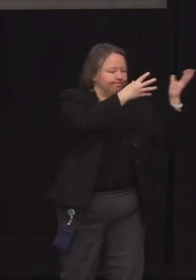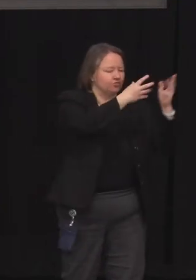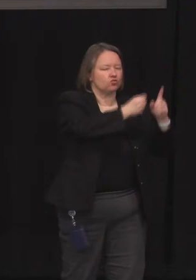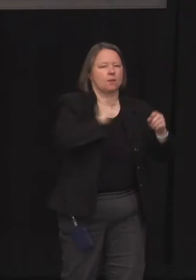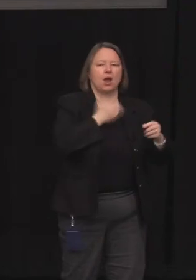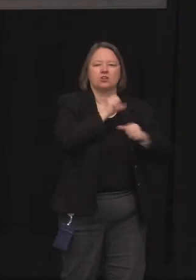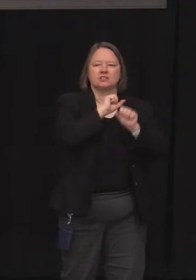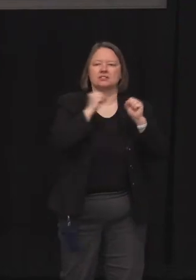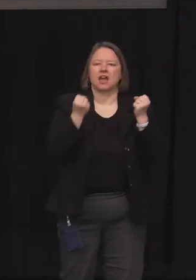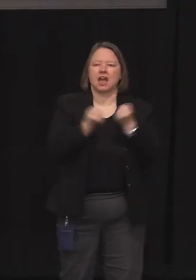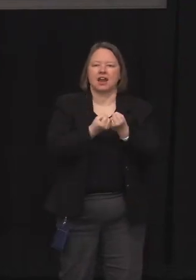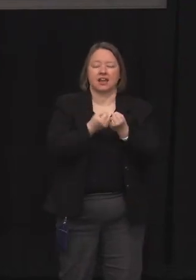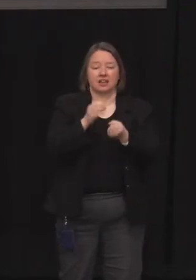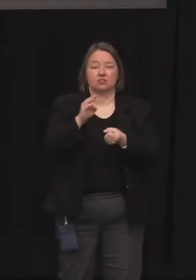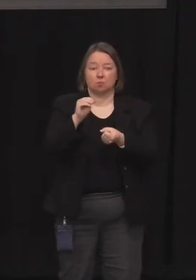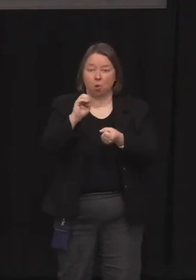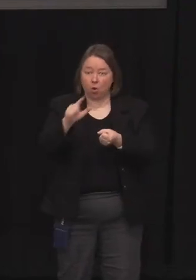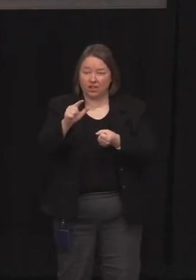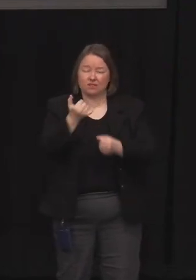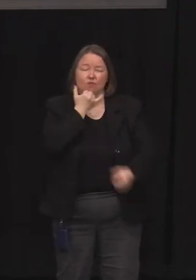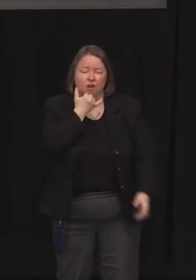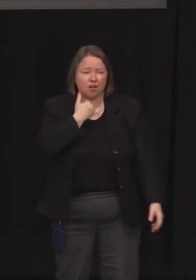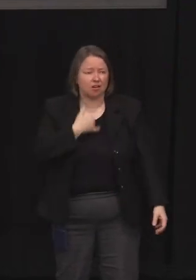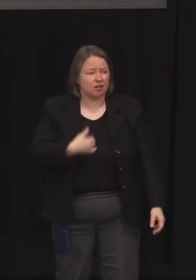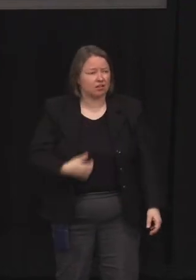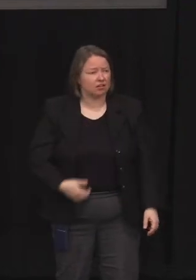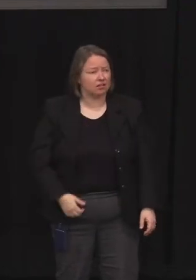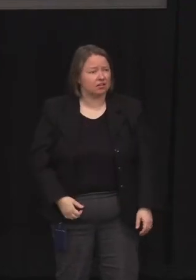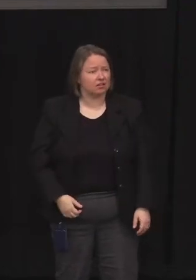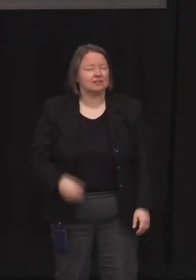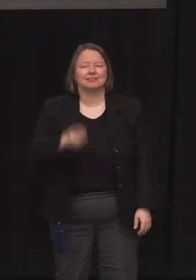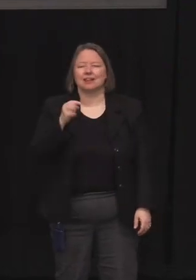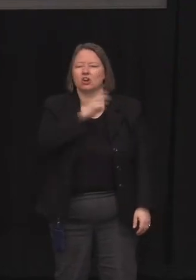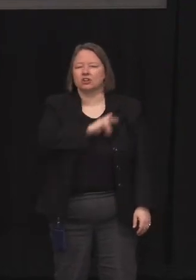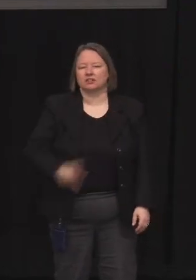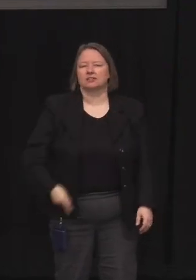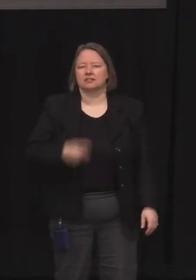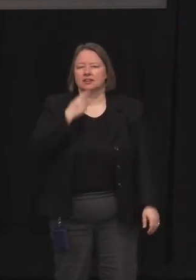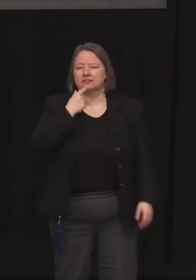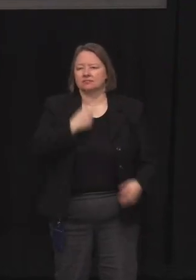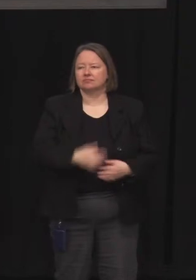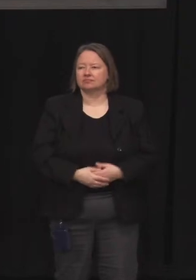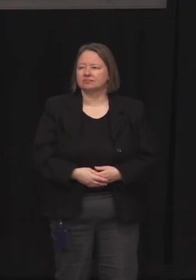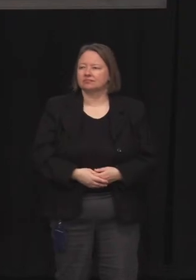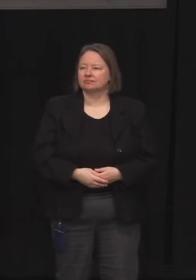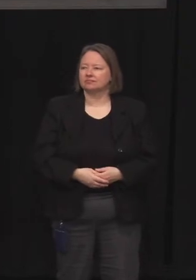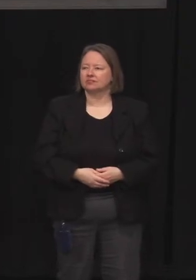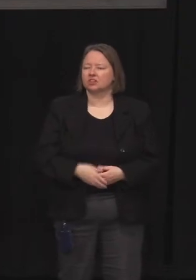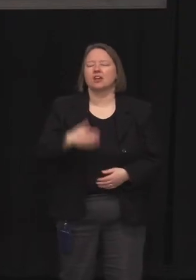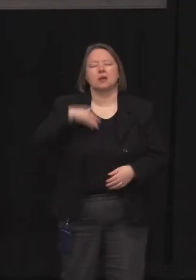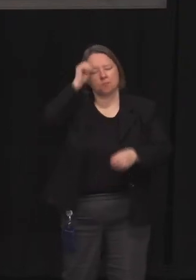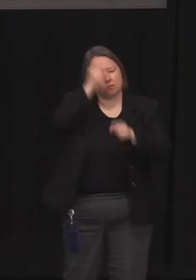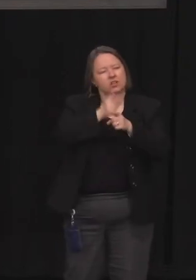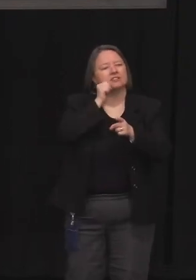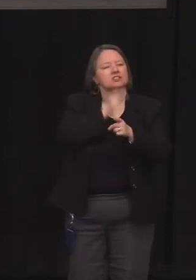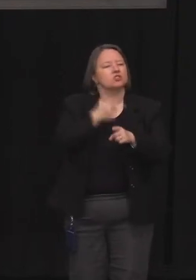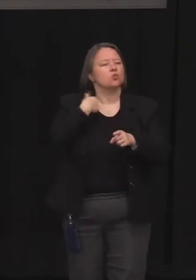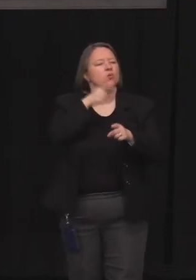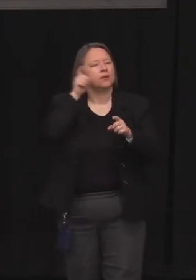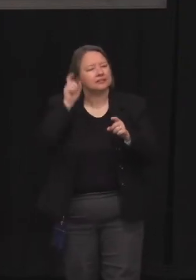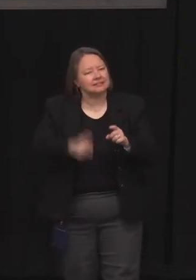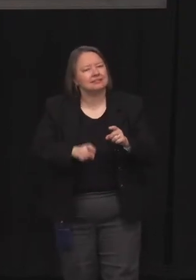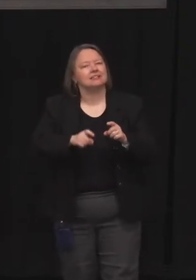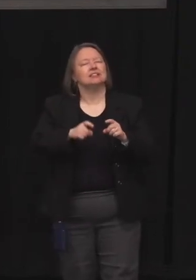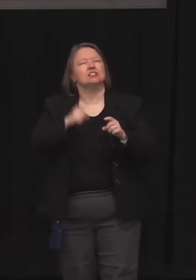it is morally wrong, said King. You see, my brothers and sisters, we need to dare to